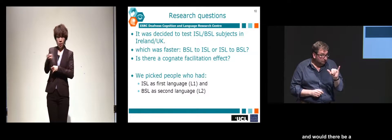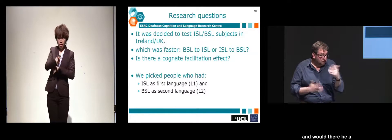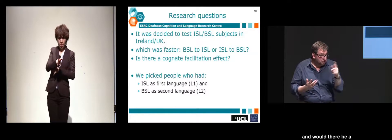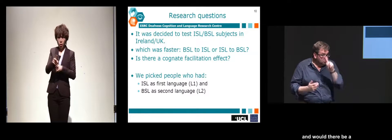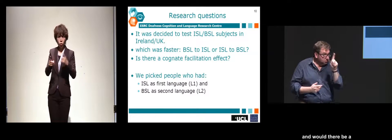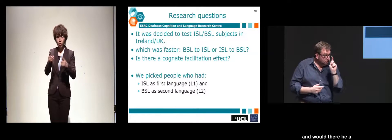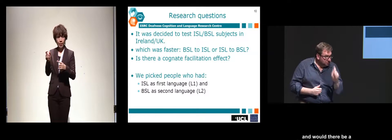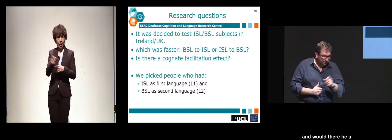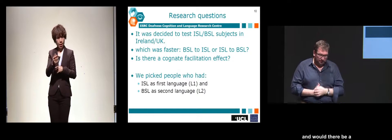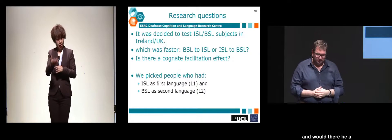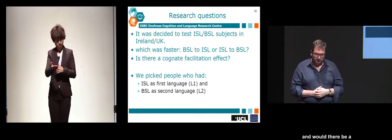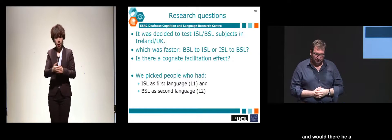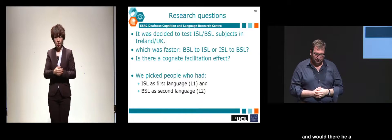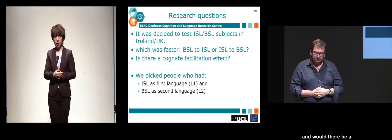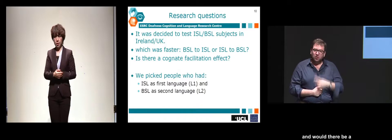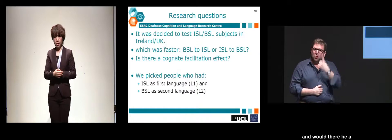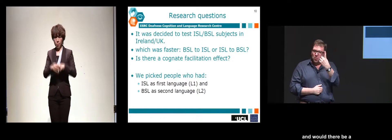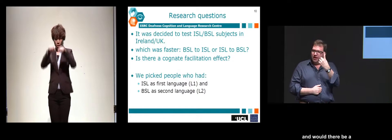effect?